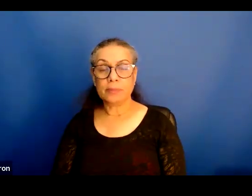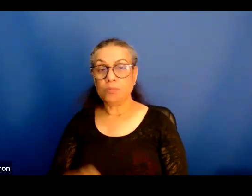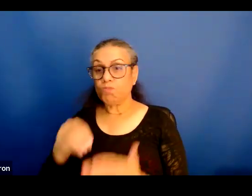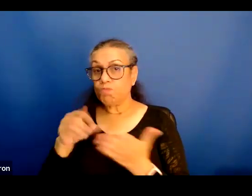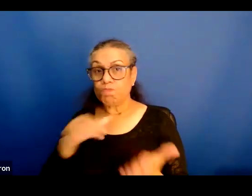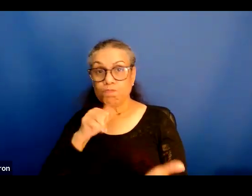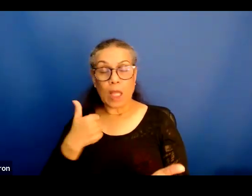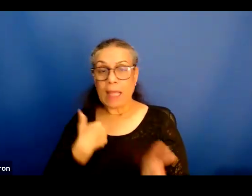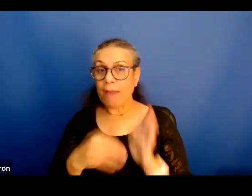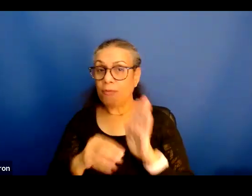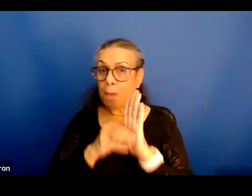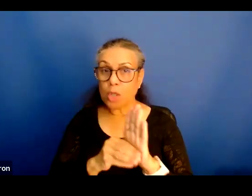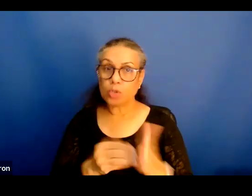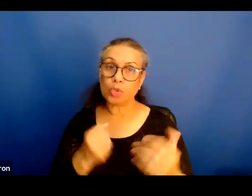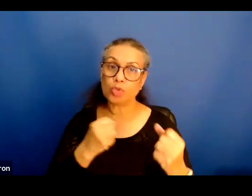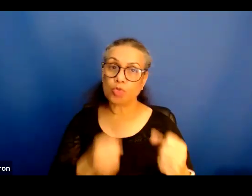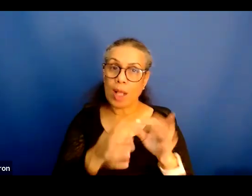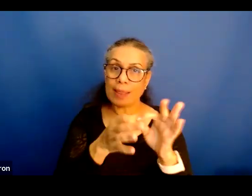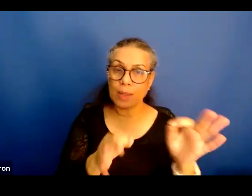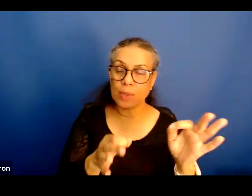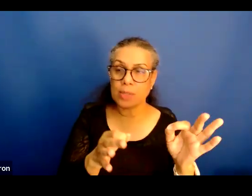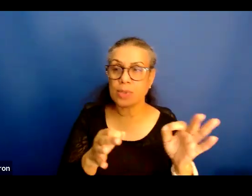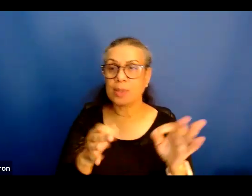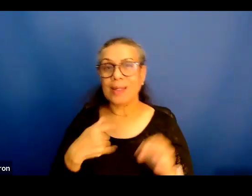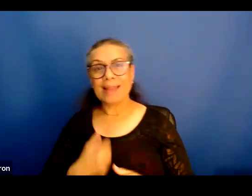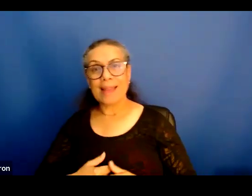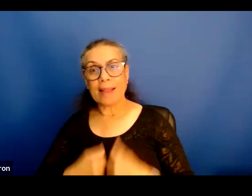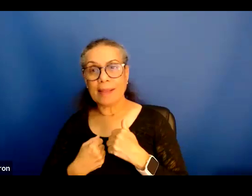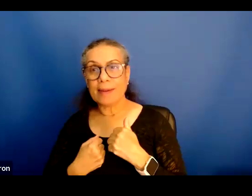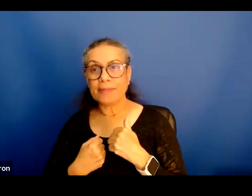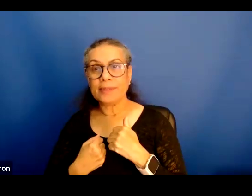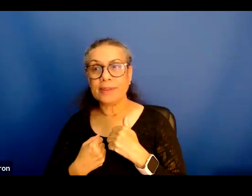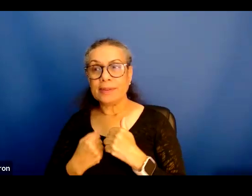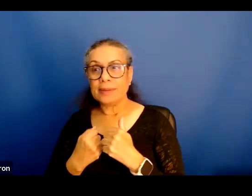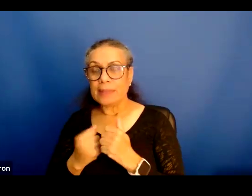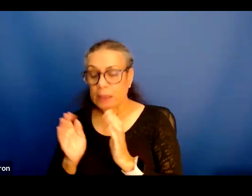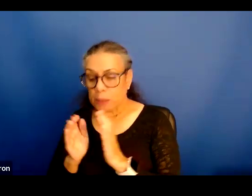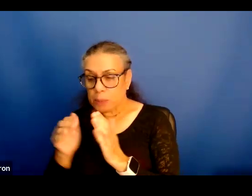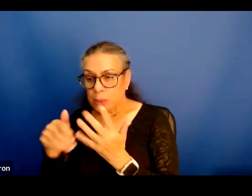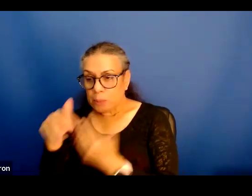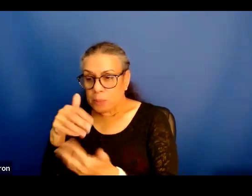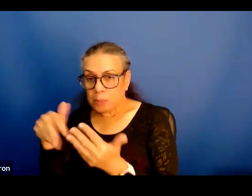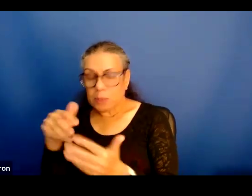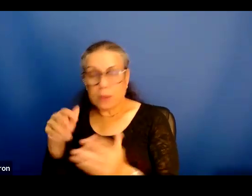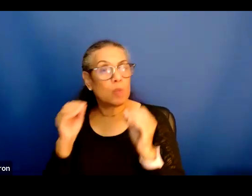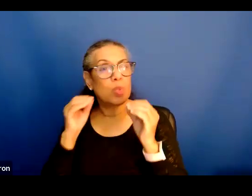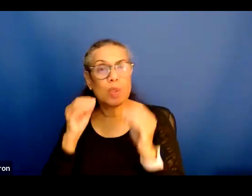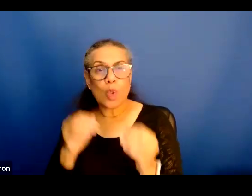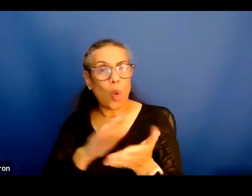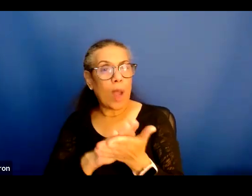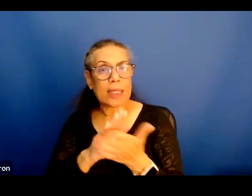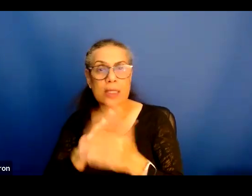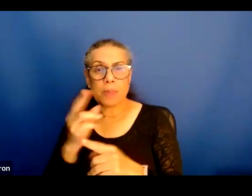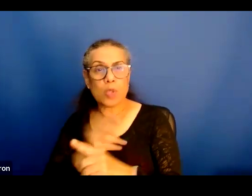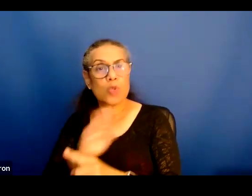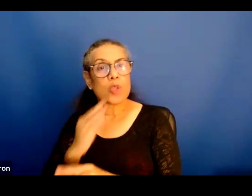strong language models, and their learning lived mostly in mixed language spaces without intentional academic use of